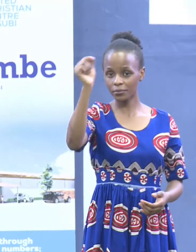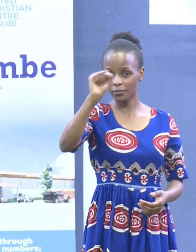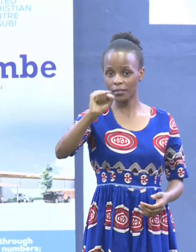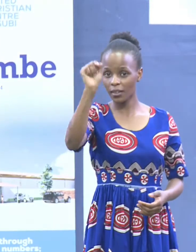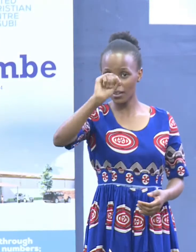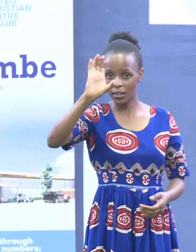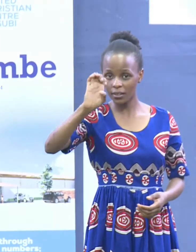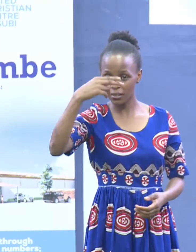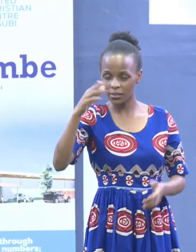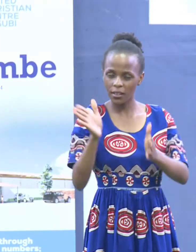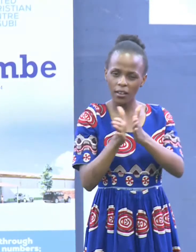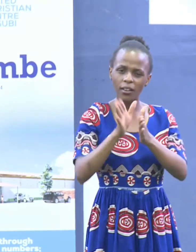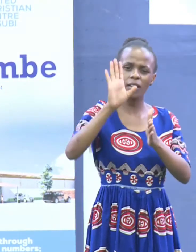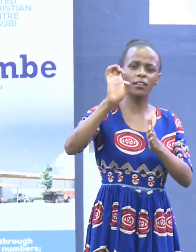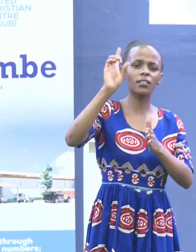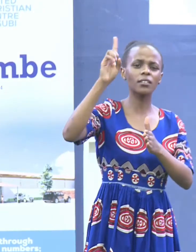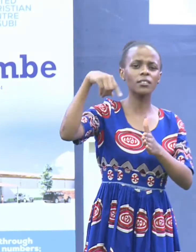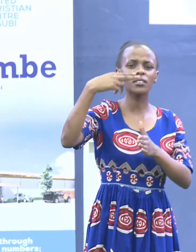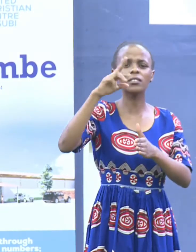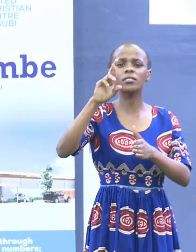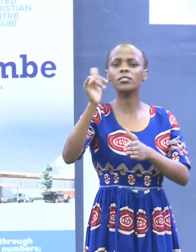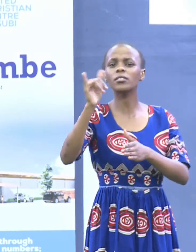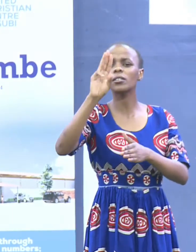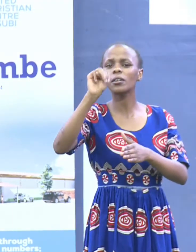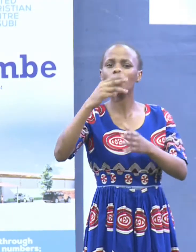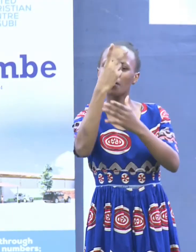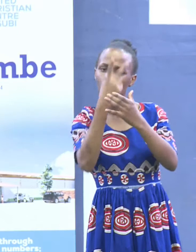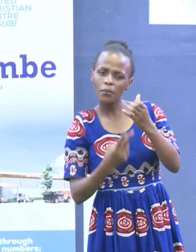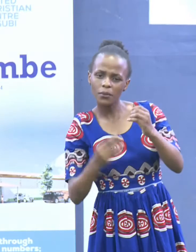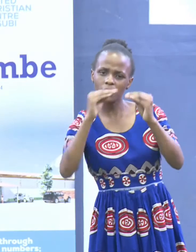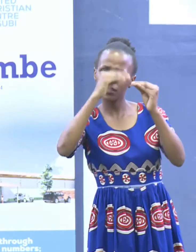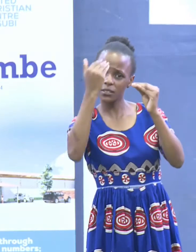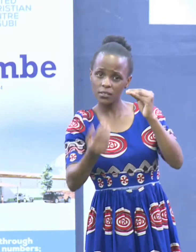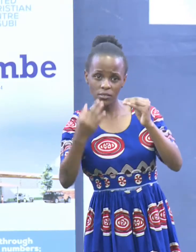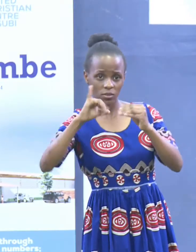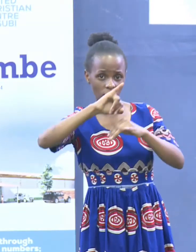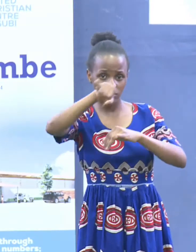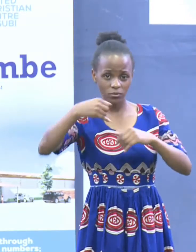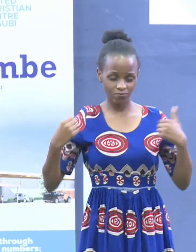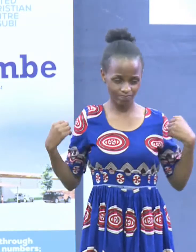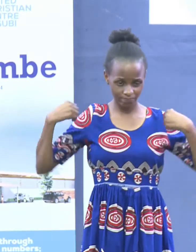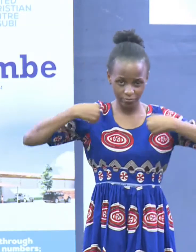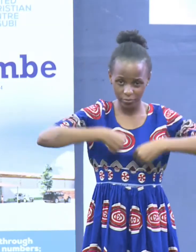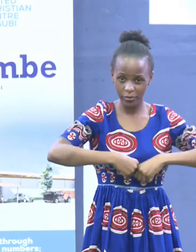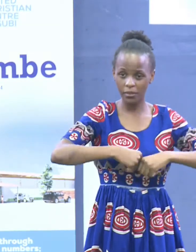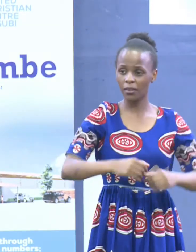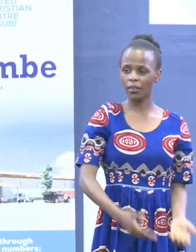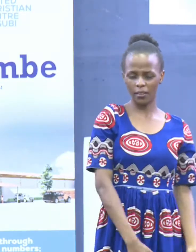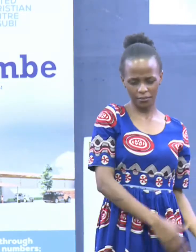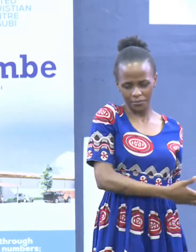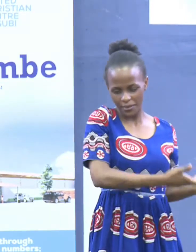bali bana ba Yusufu. These were children of Joseph. Abana ba Yusufu bano. These children of Joseph,